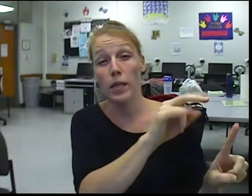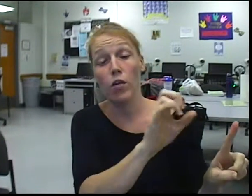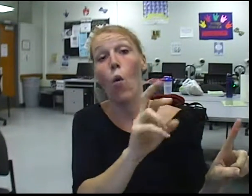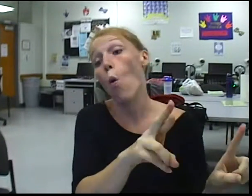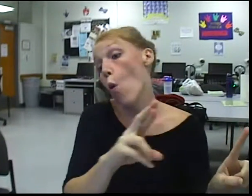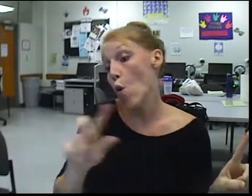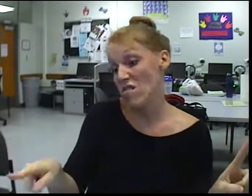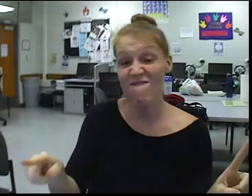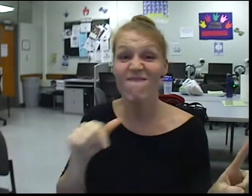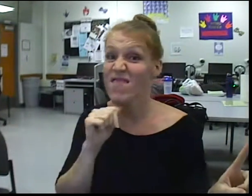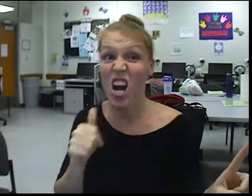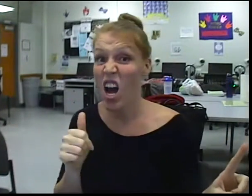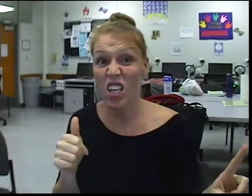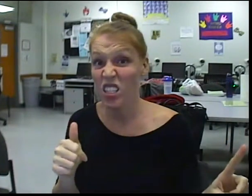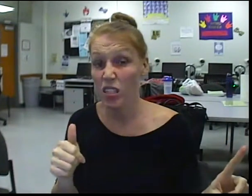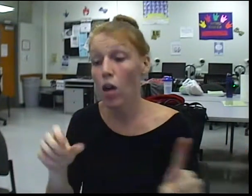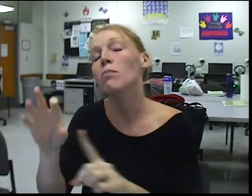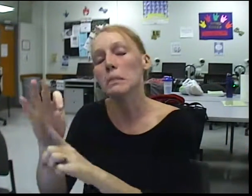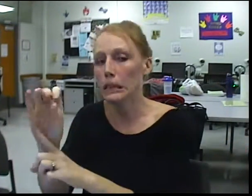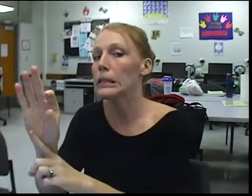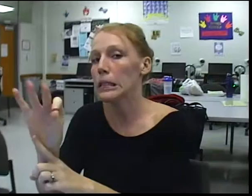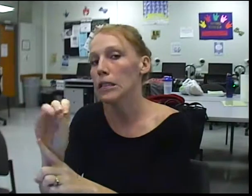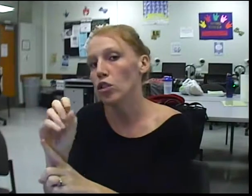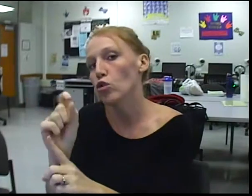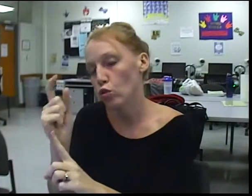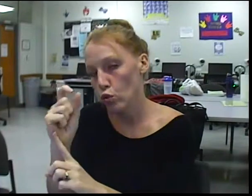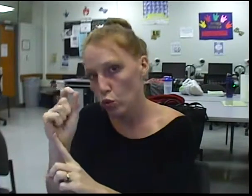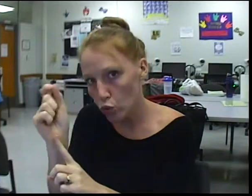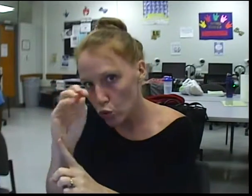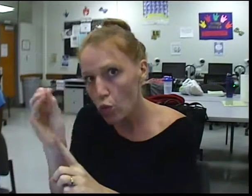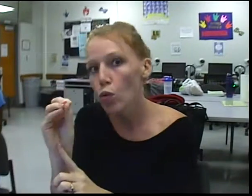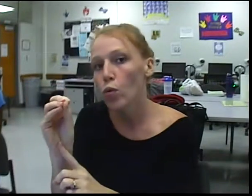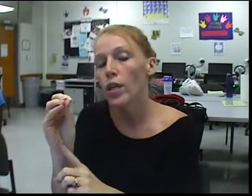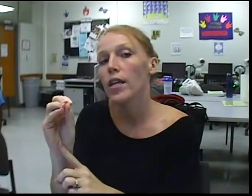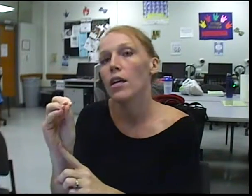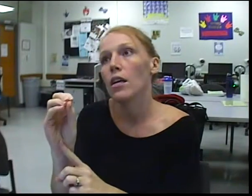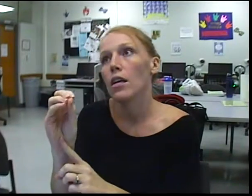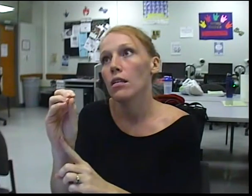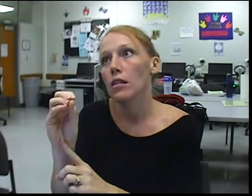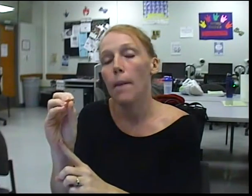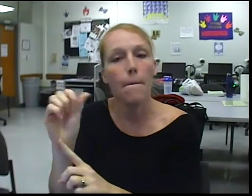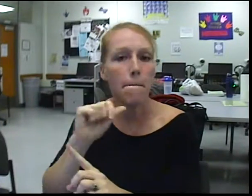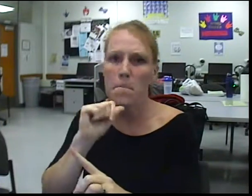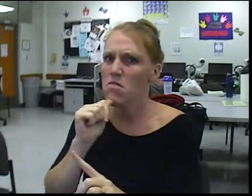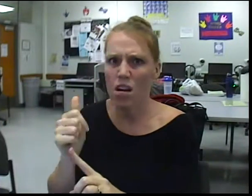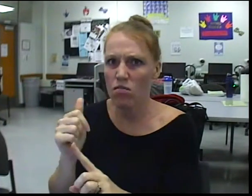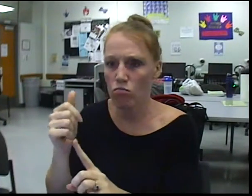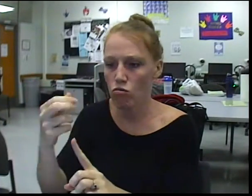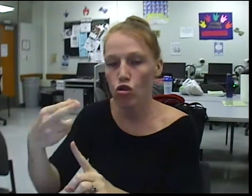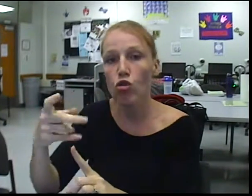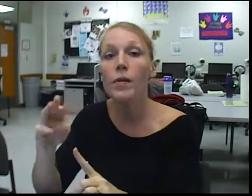muggy, it's not very comfortable. You sweat usually, a lot more easily on humid days. There's a lot more moisture.